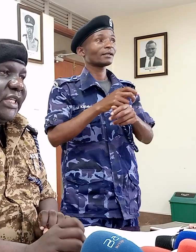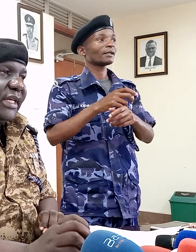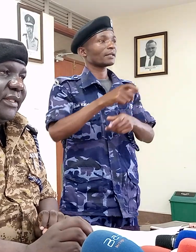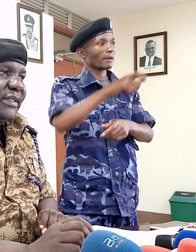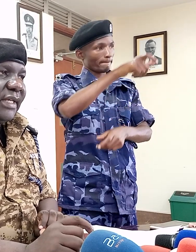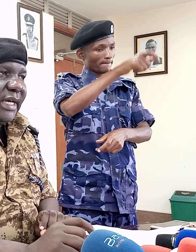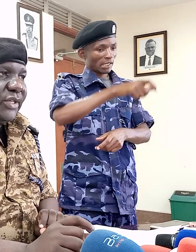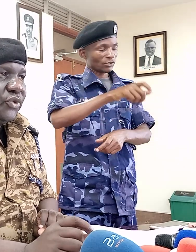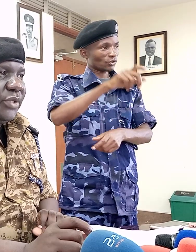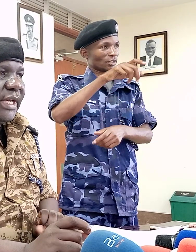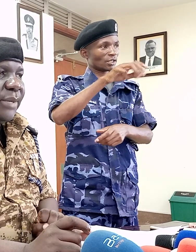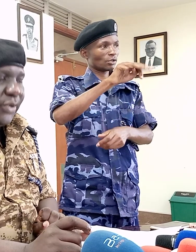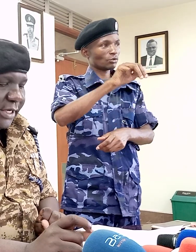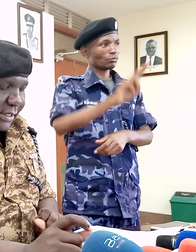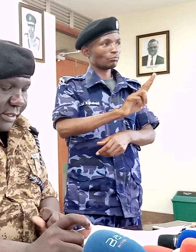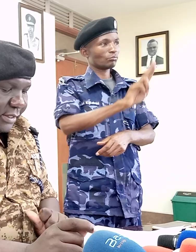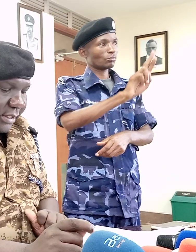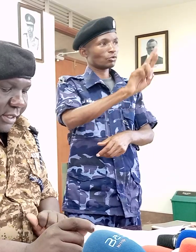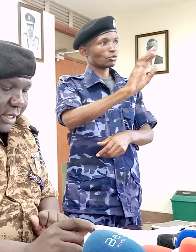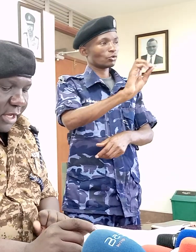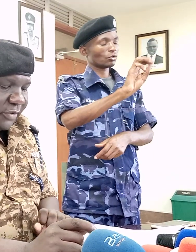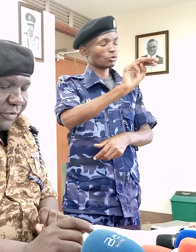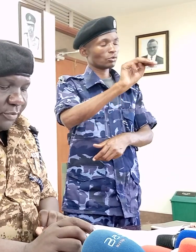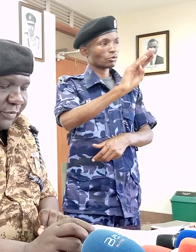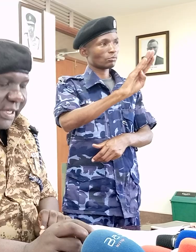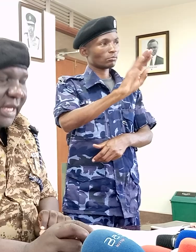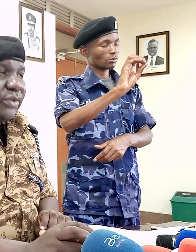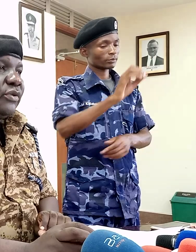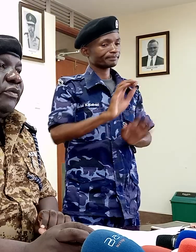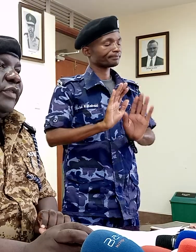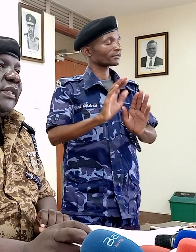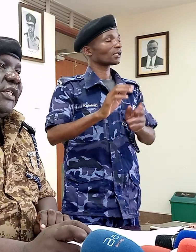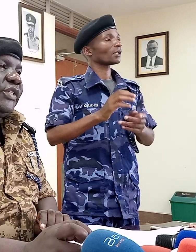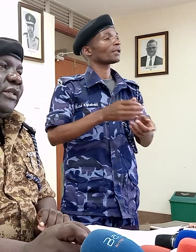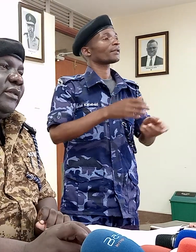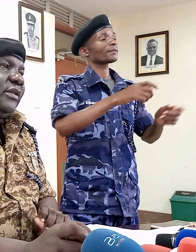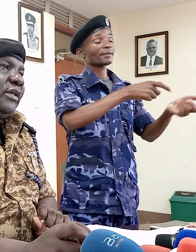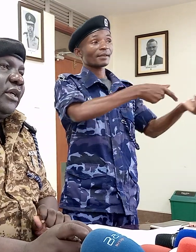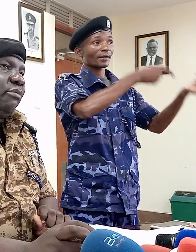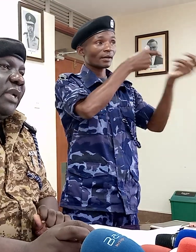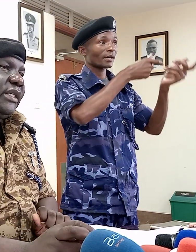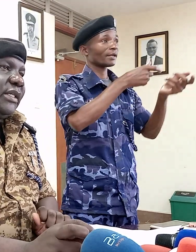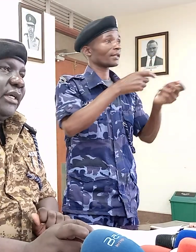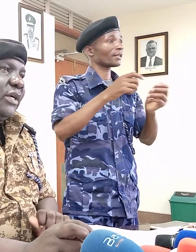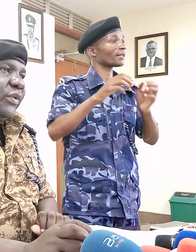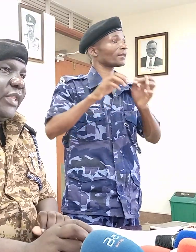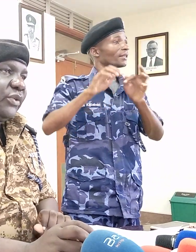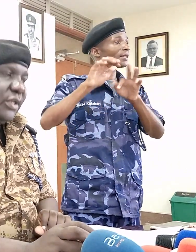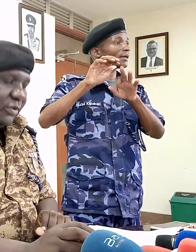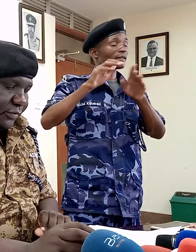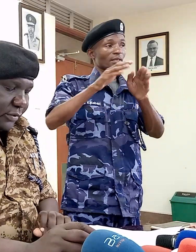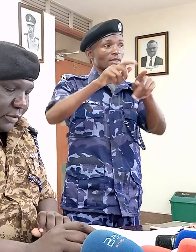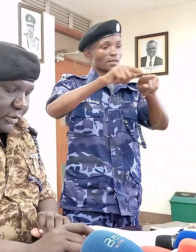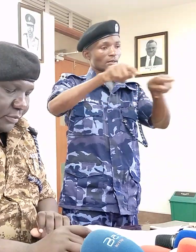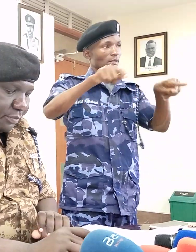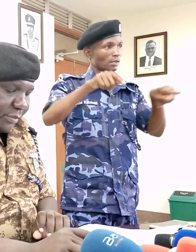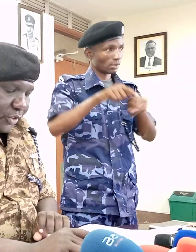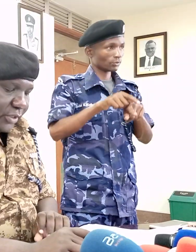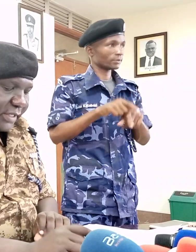have returned this gun to the armorer before moving out of the station. But without